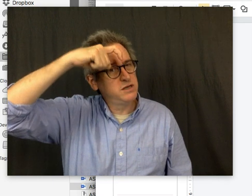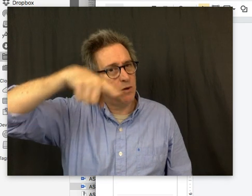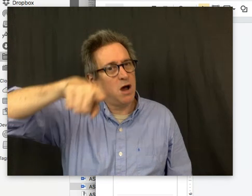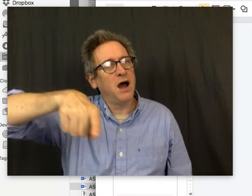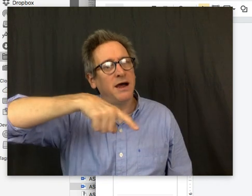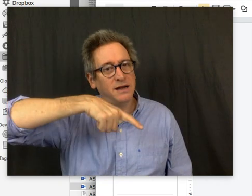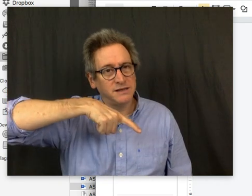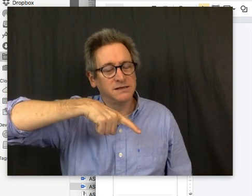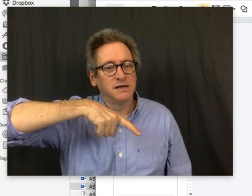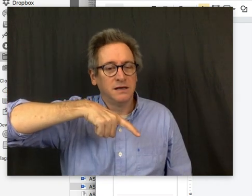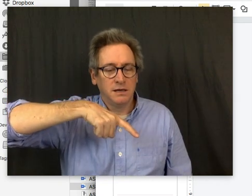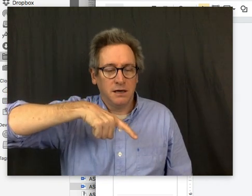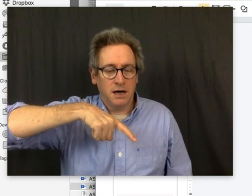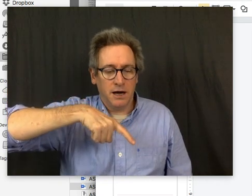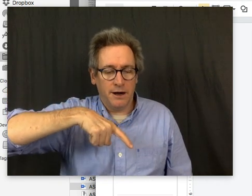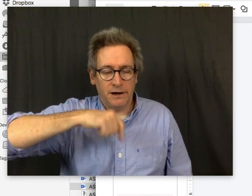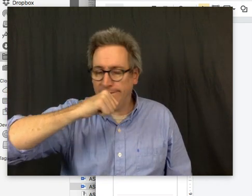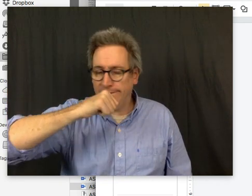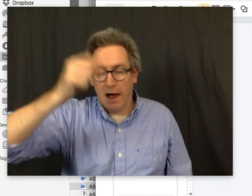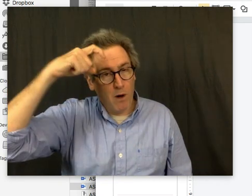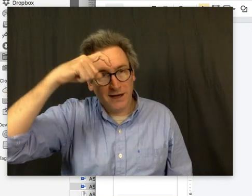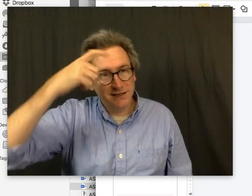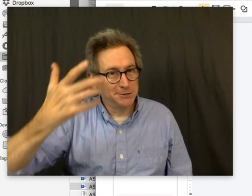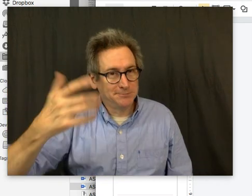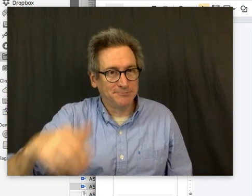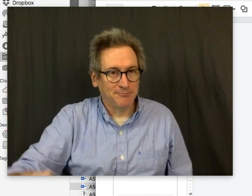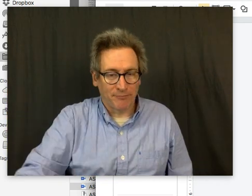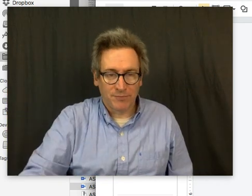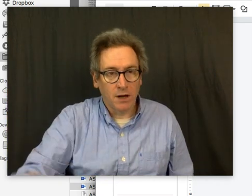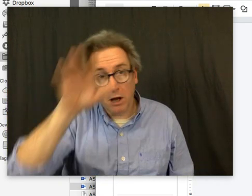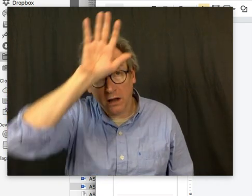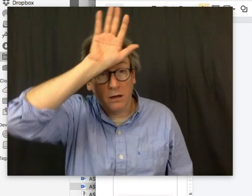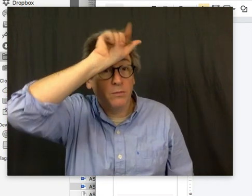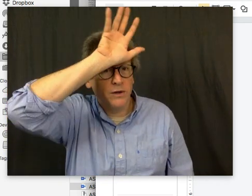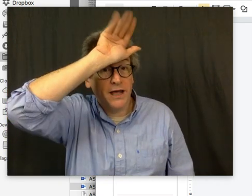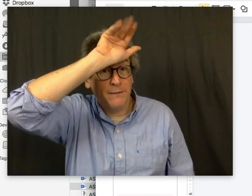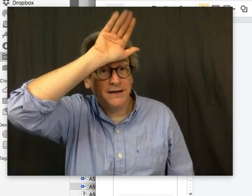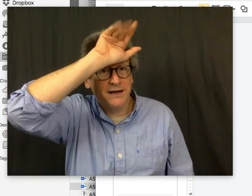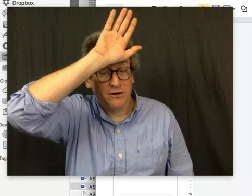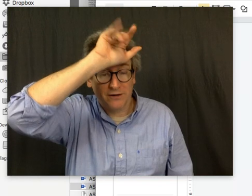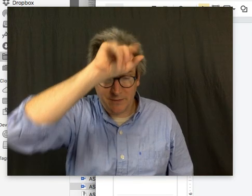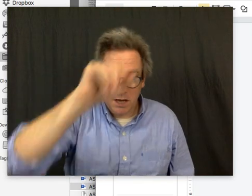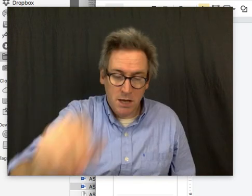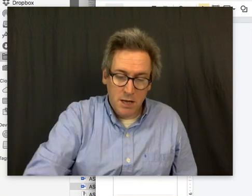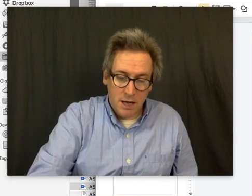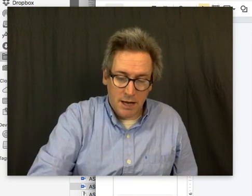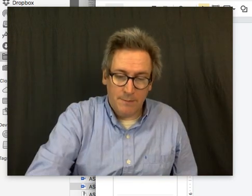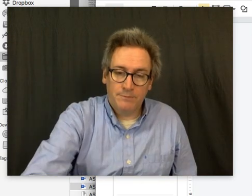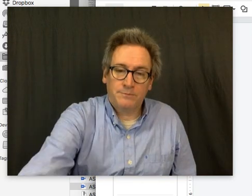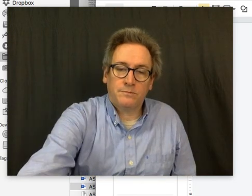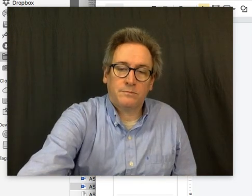Oh, he's wise. Not wise. Gullible, we came back to here, right?